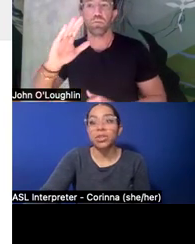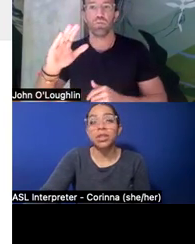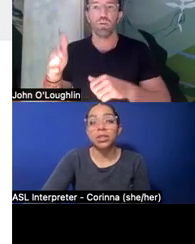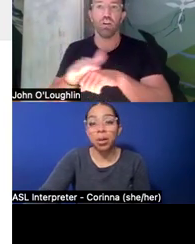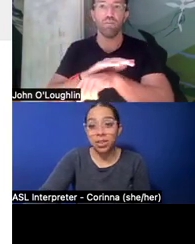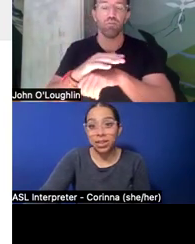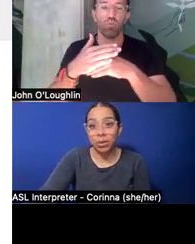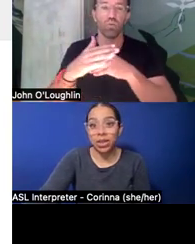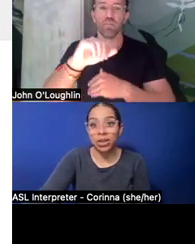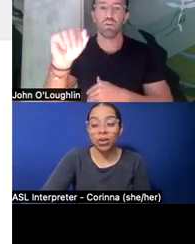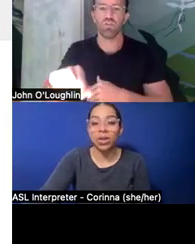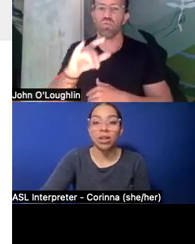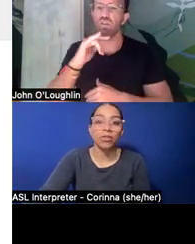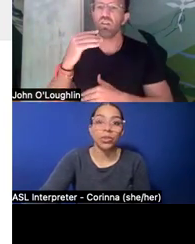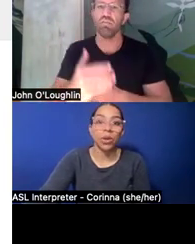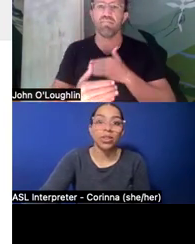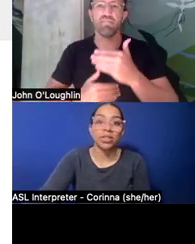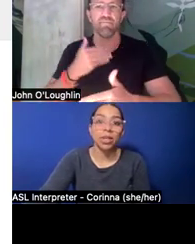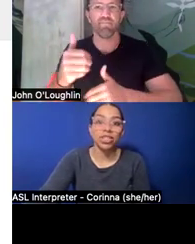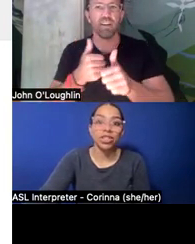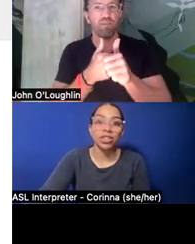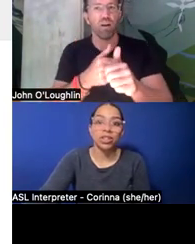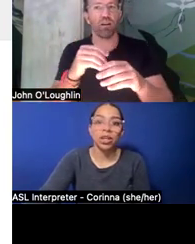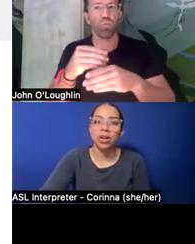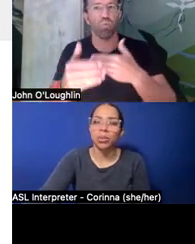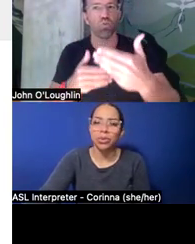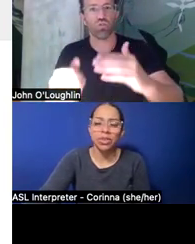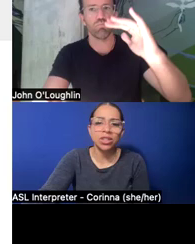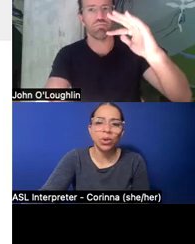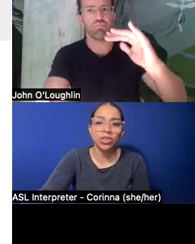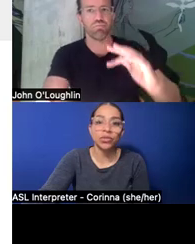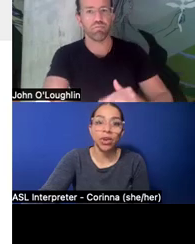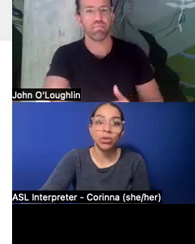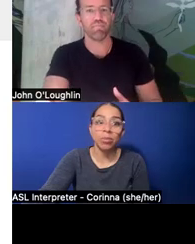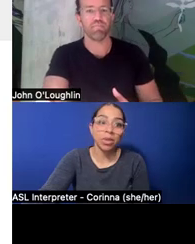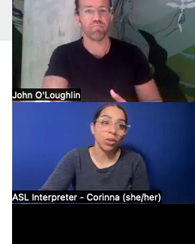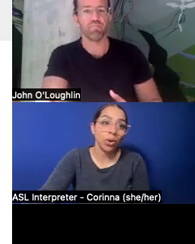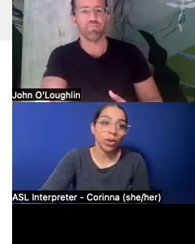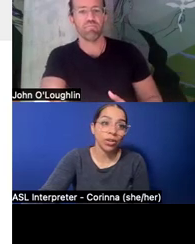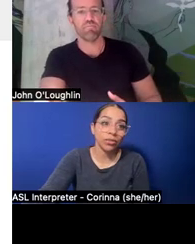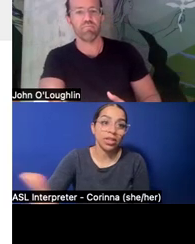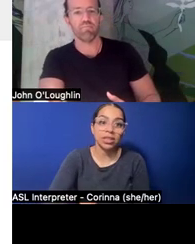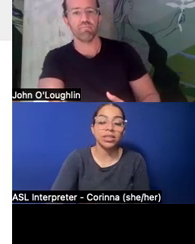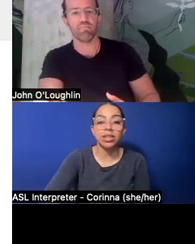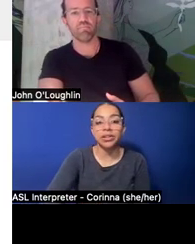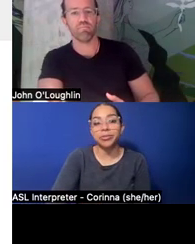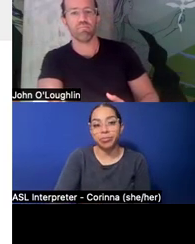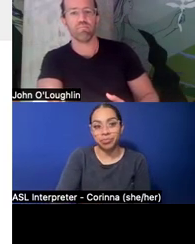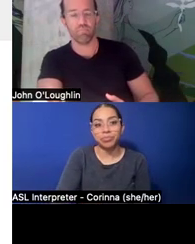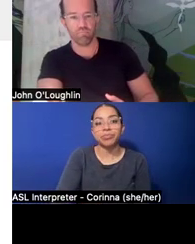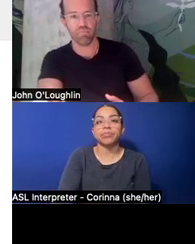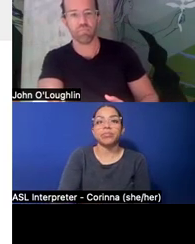Now, the topics that we are going to cover throughout the semester, we're really going to follow them in order as listed